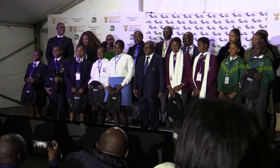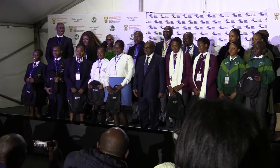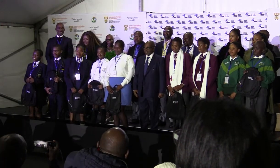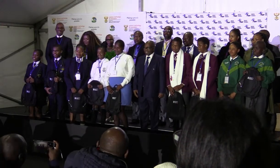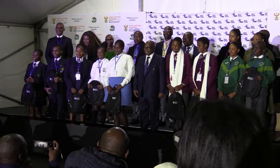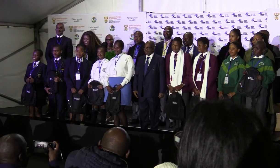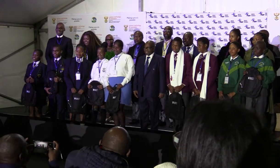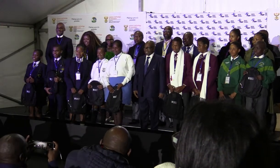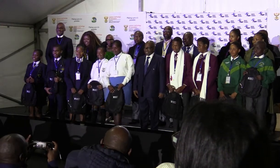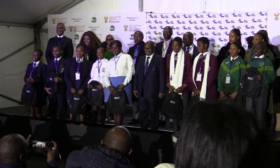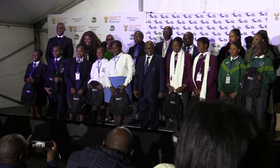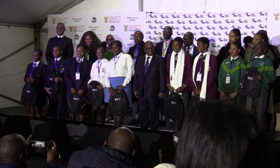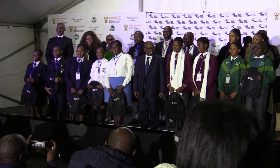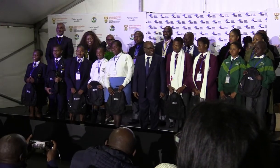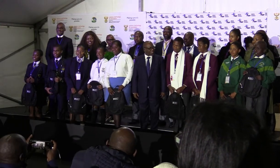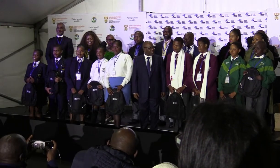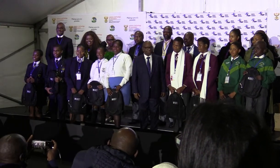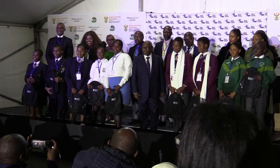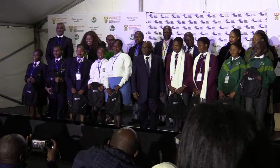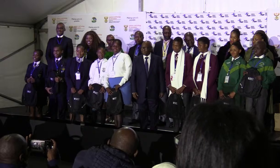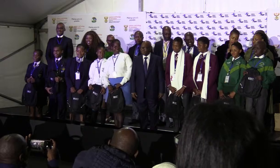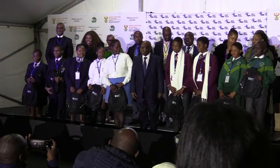That's fine.